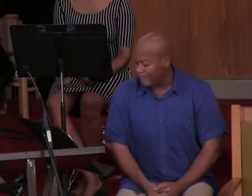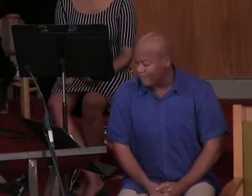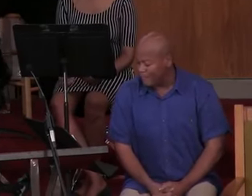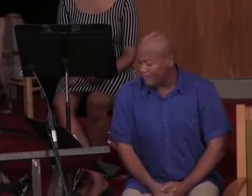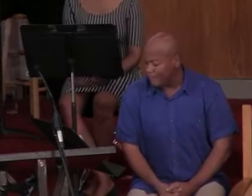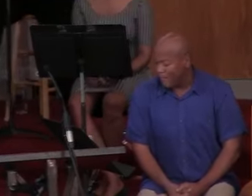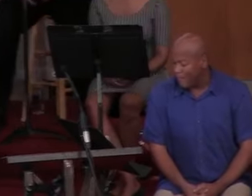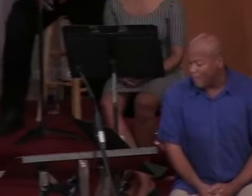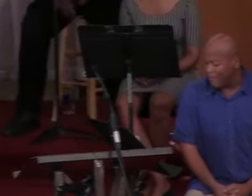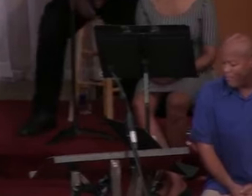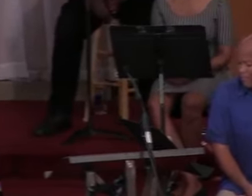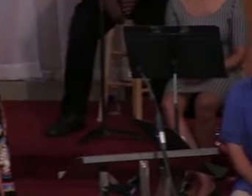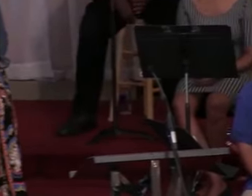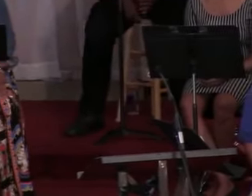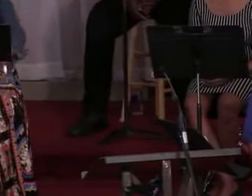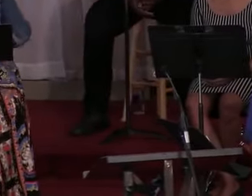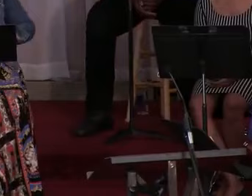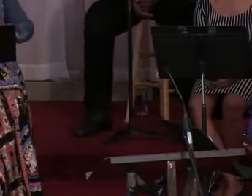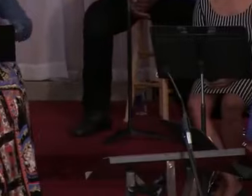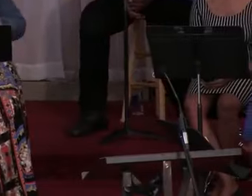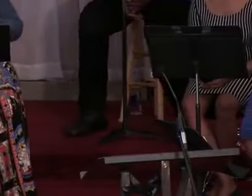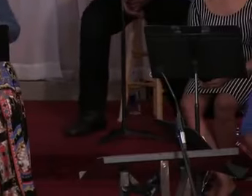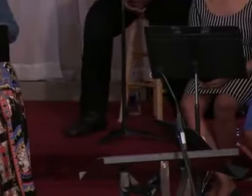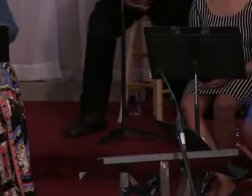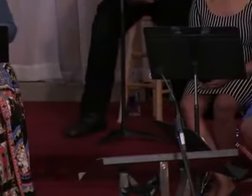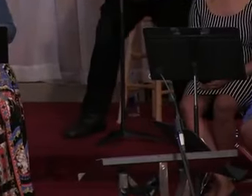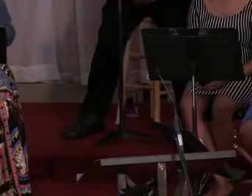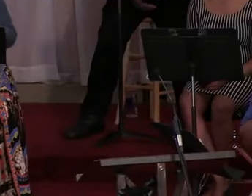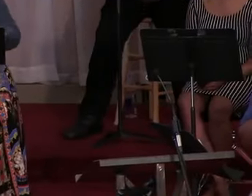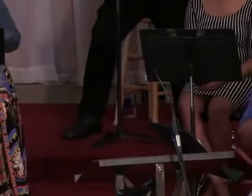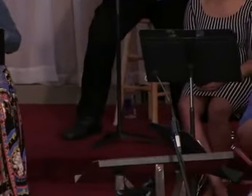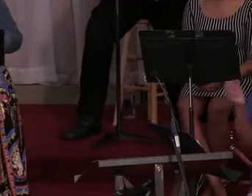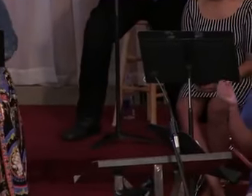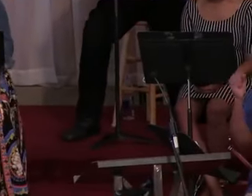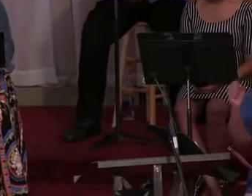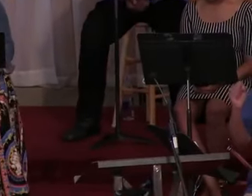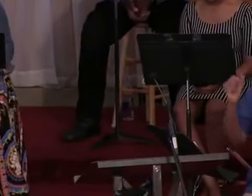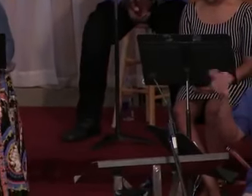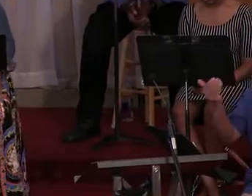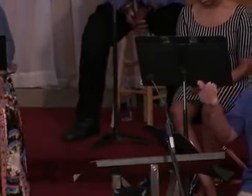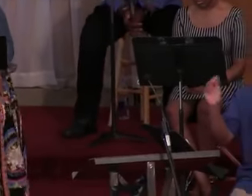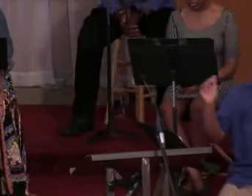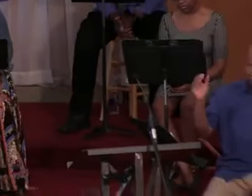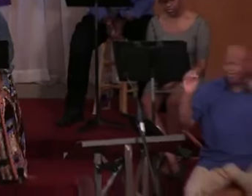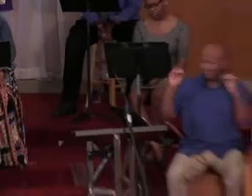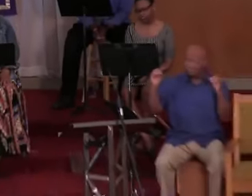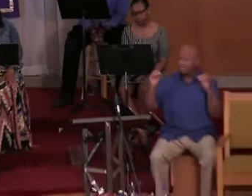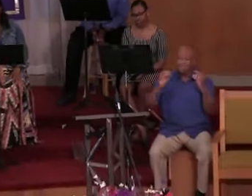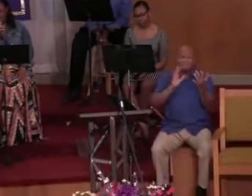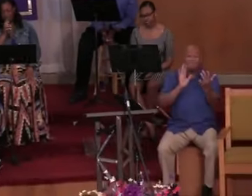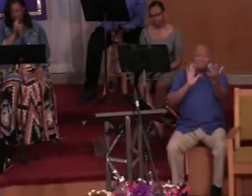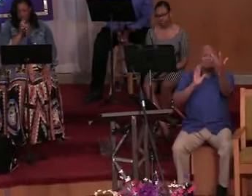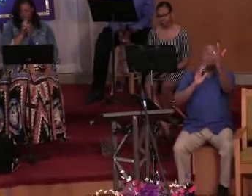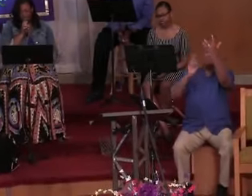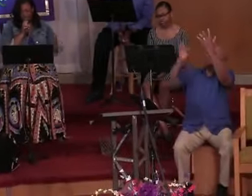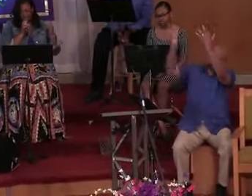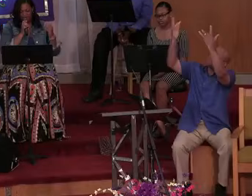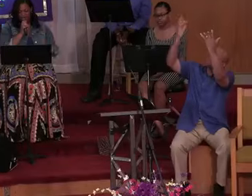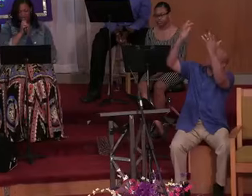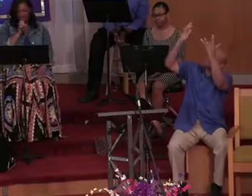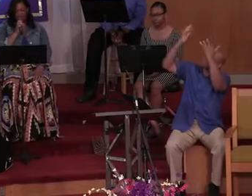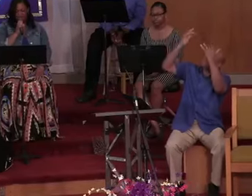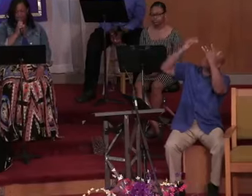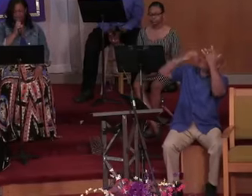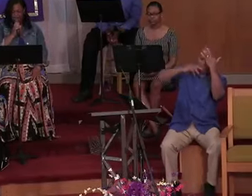Thank you, Jesus. You are our strength, strength like no other. Yes. And your strength reaches to us, and we declare it